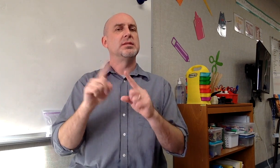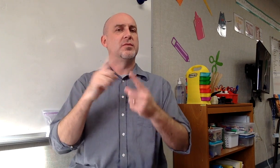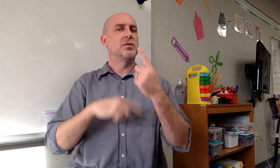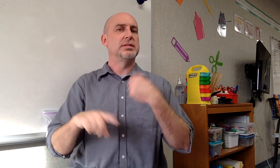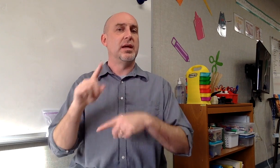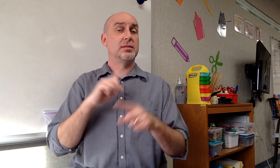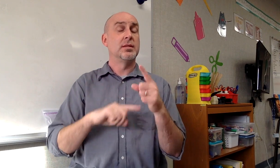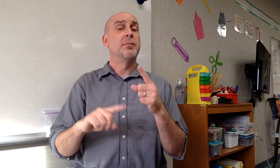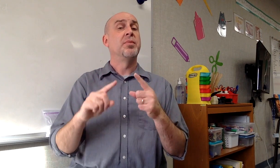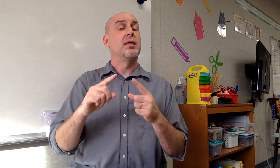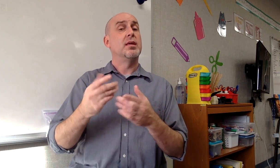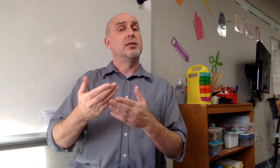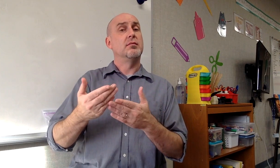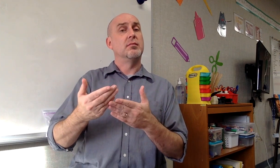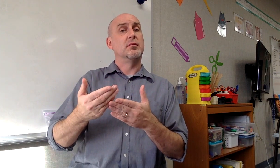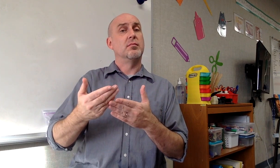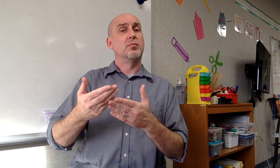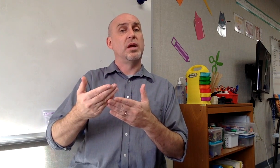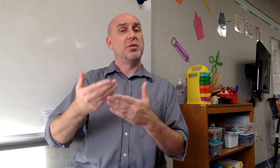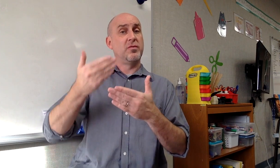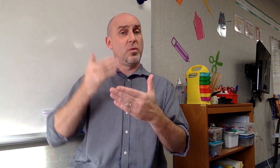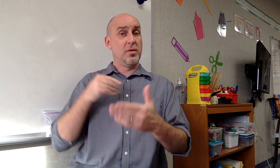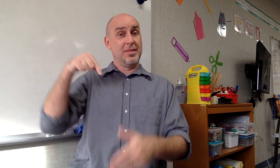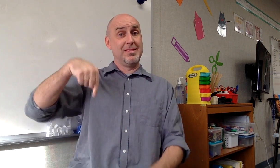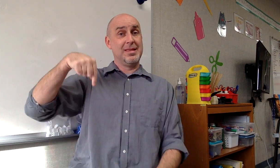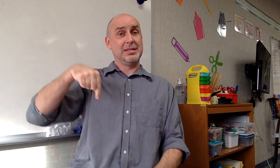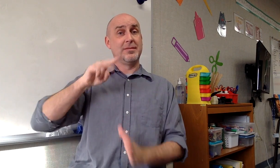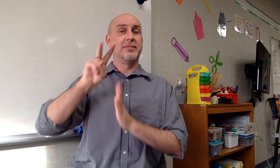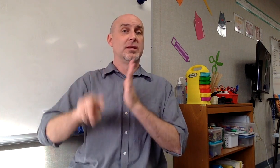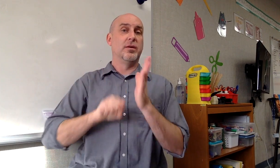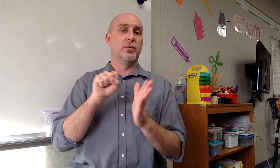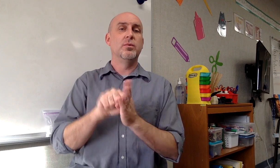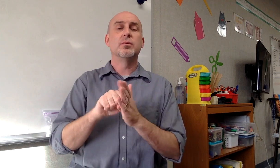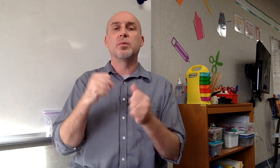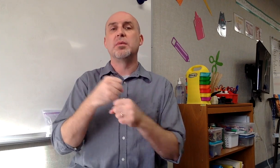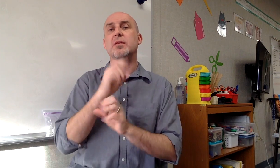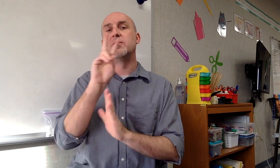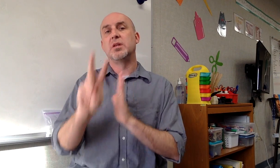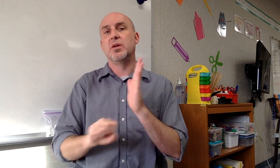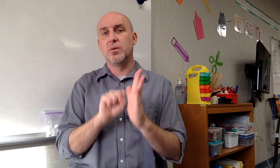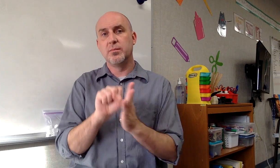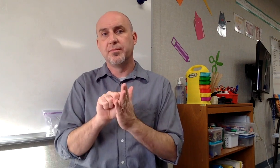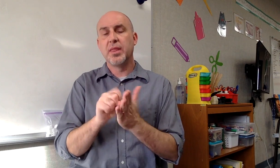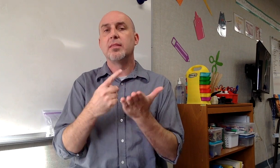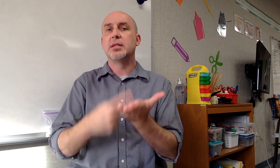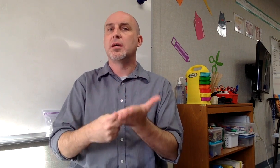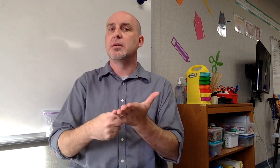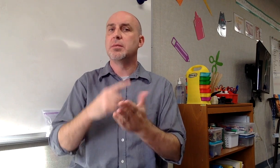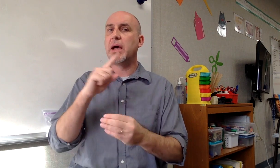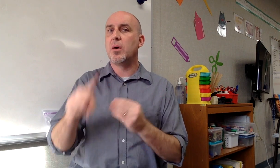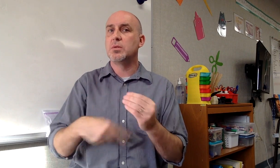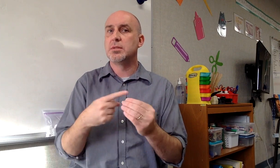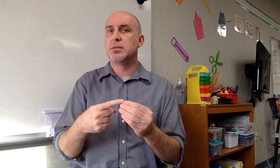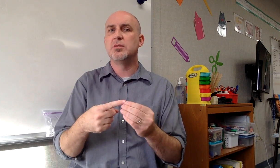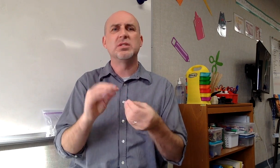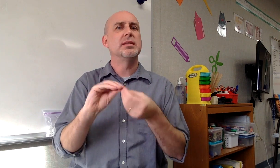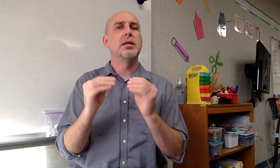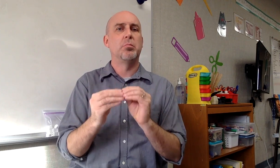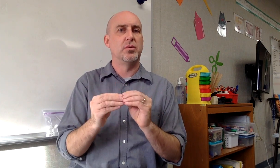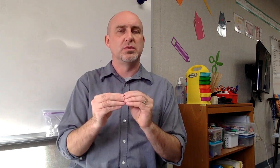different signs. Then right before this video, we made a video that talked about just the numbers. We